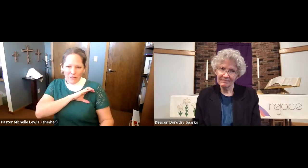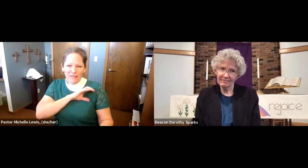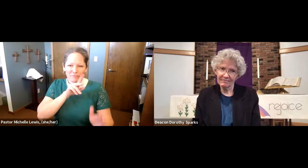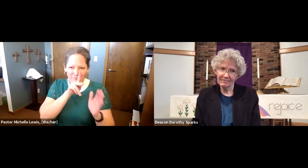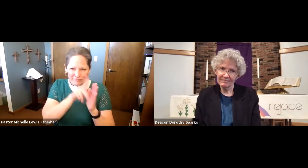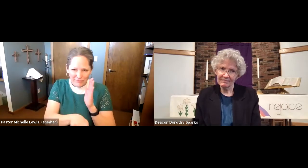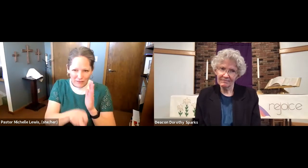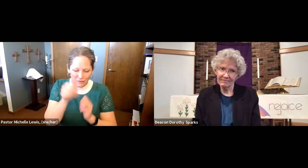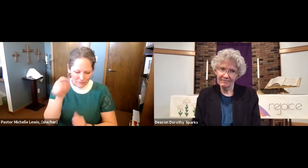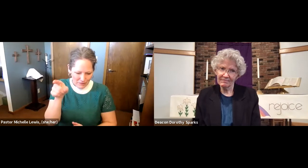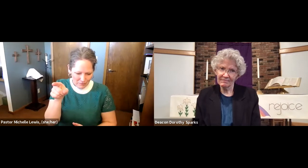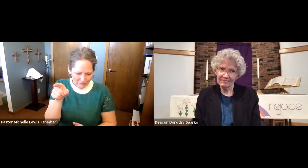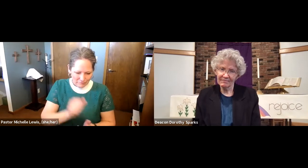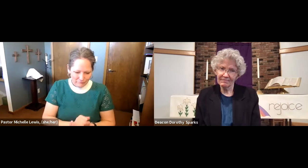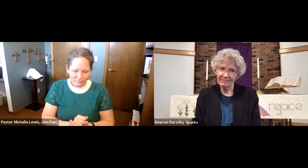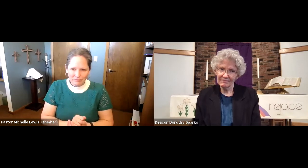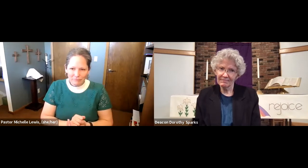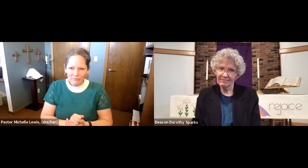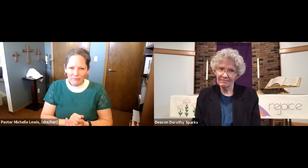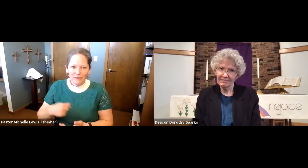murdered by the police.